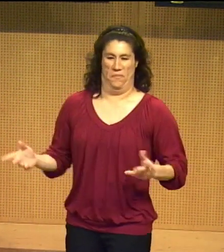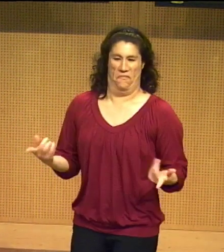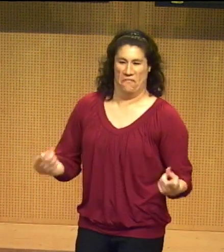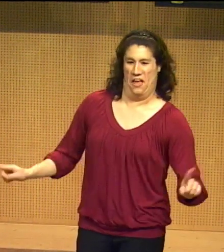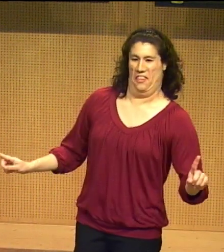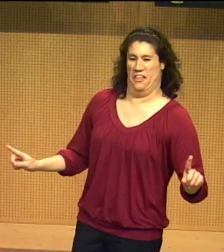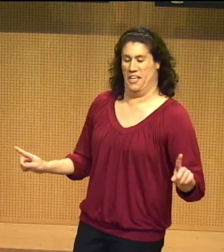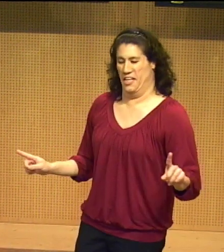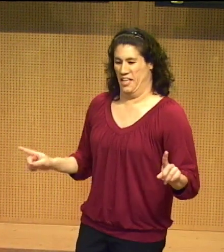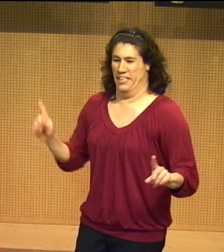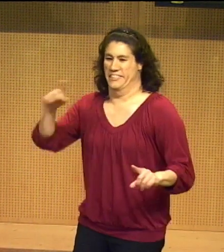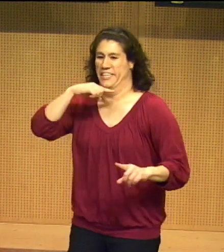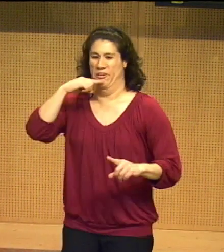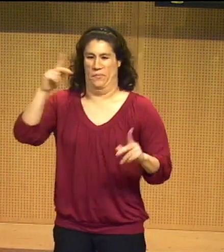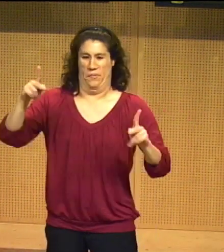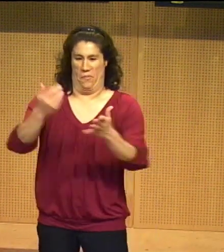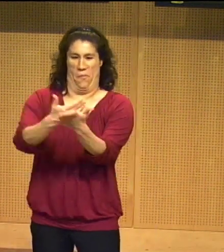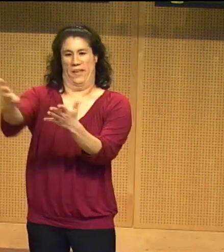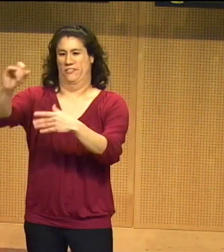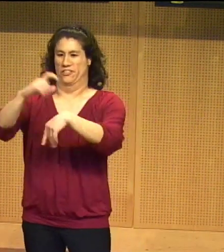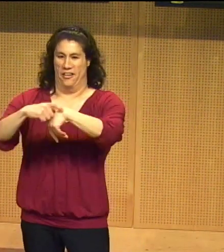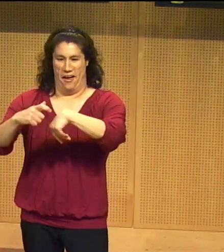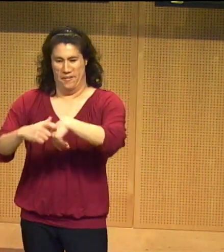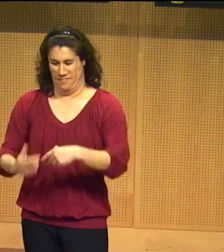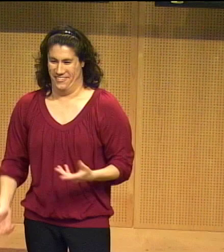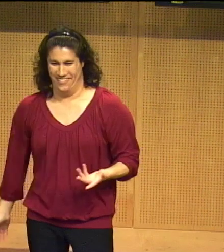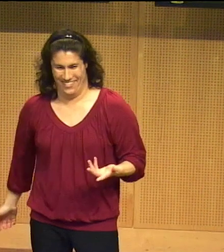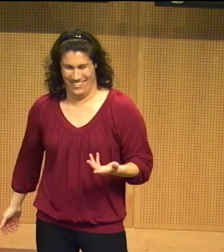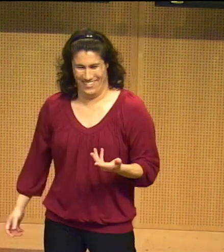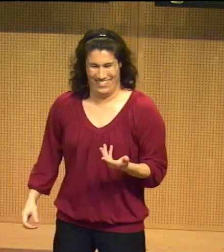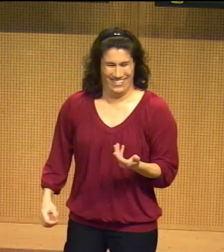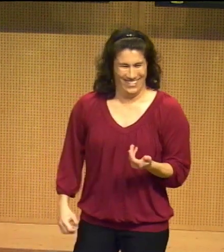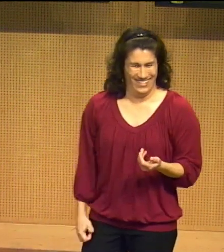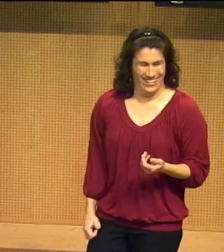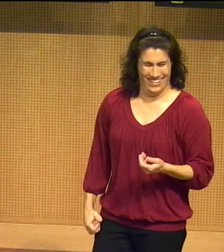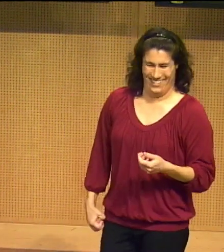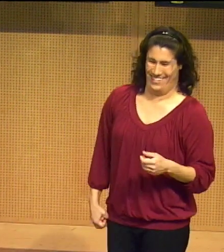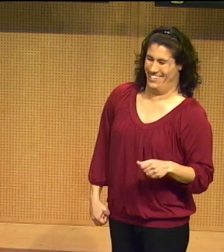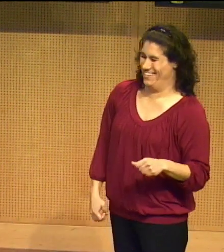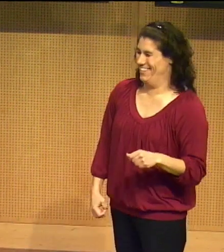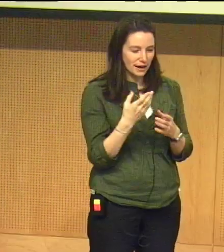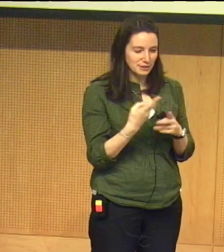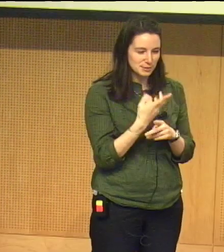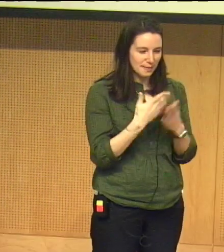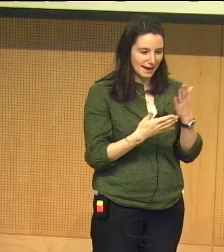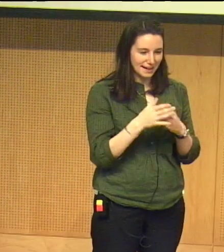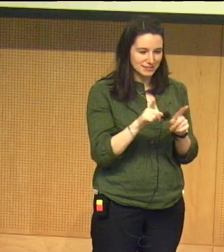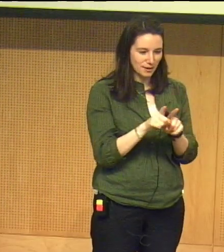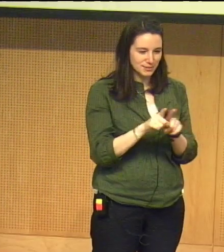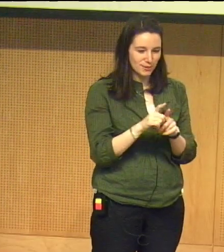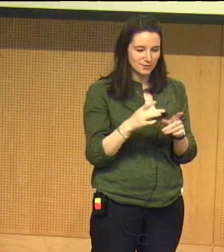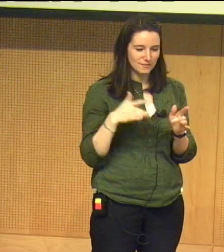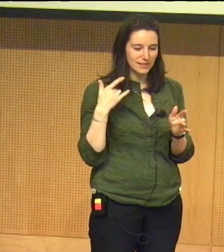finally caught up to me. They'd been wasting so much time all these years. I use my hands also to feel